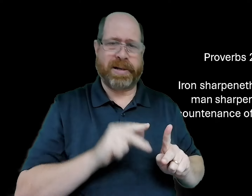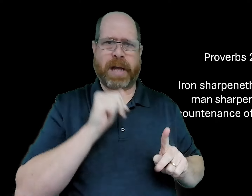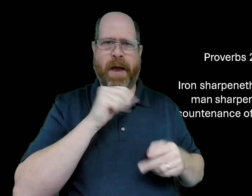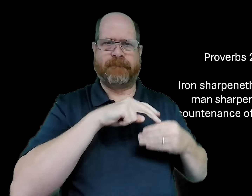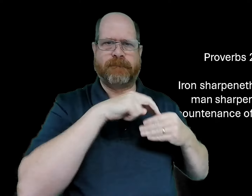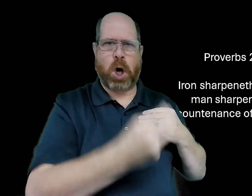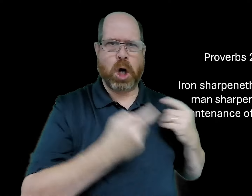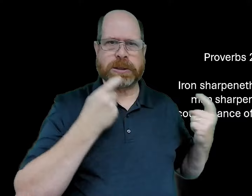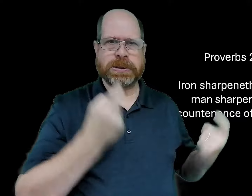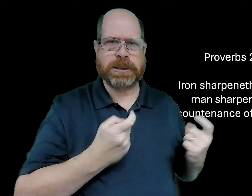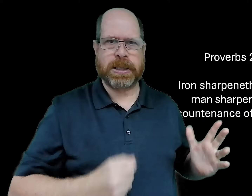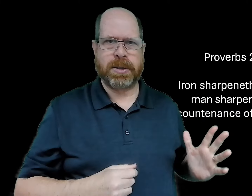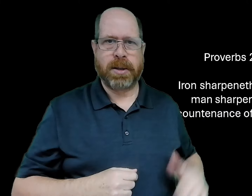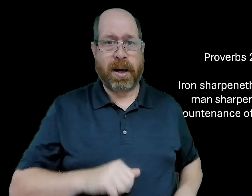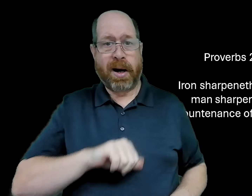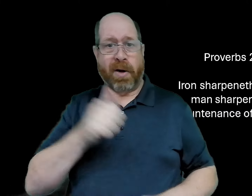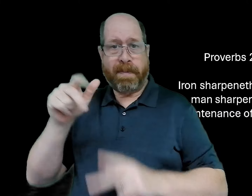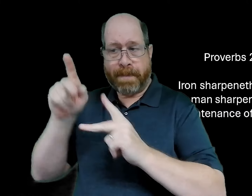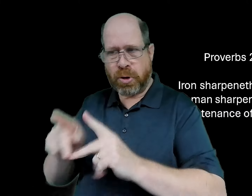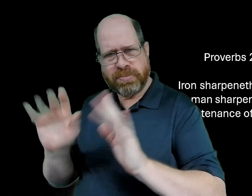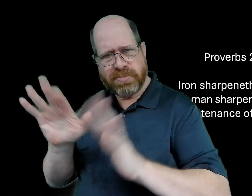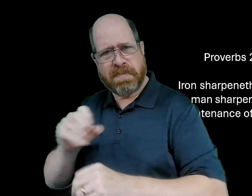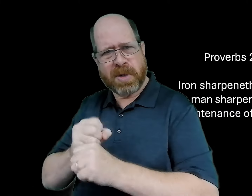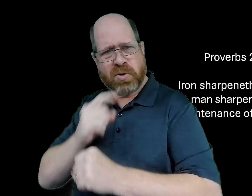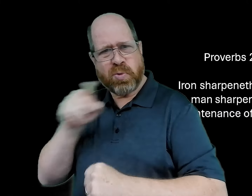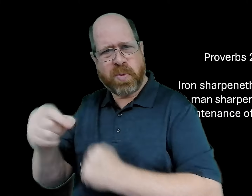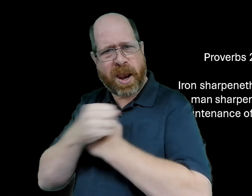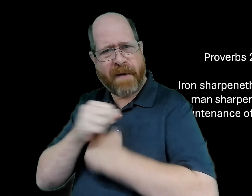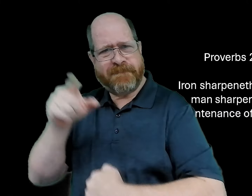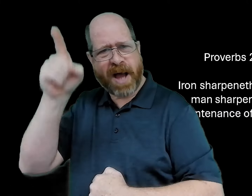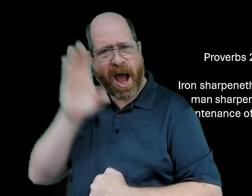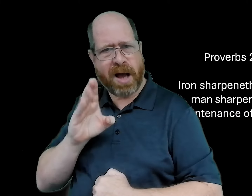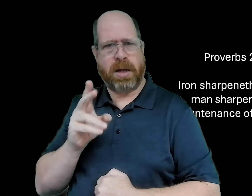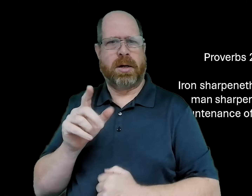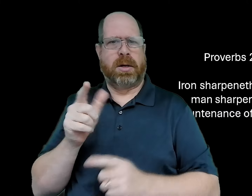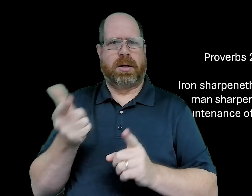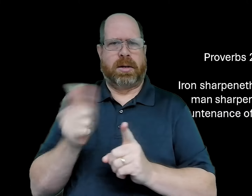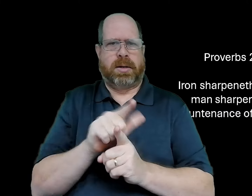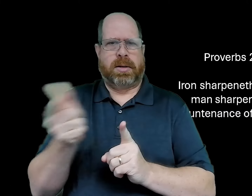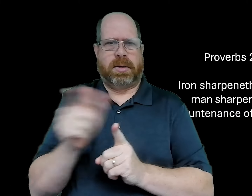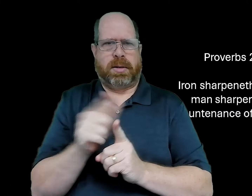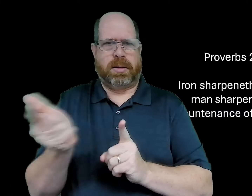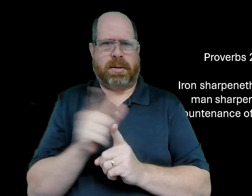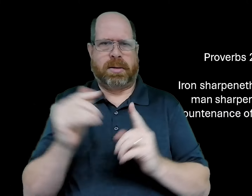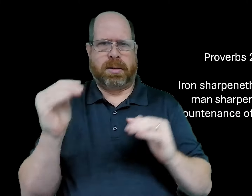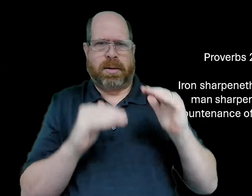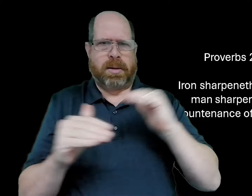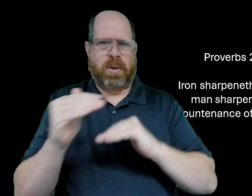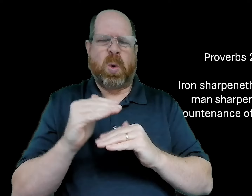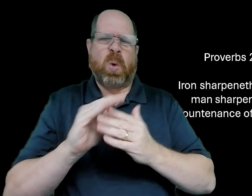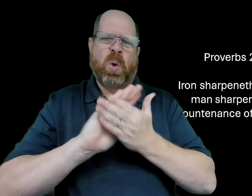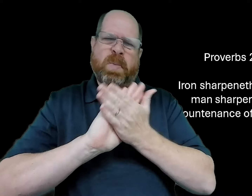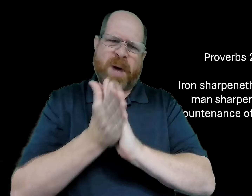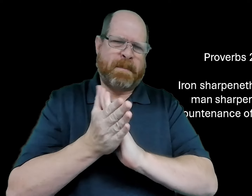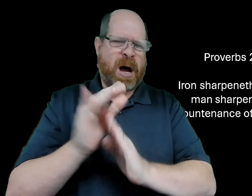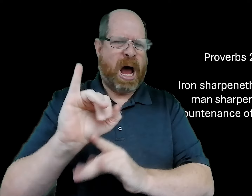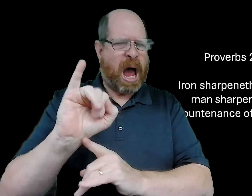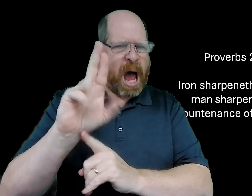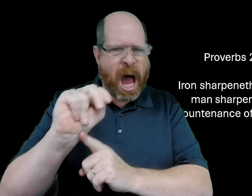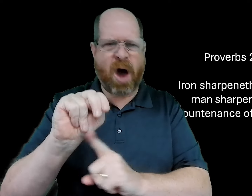that the other person isn't falling and that they love God, and you're doing that for each other,